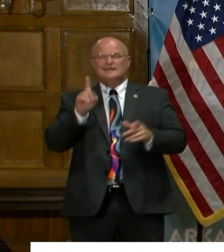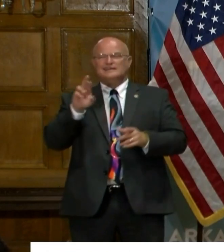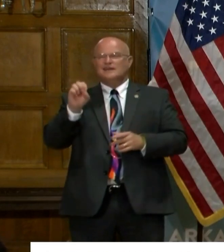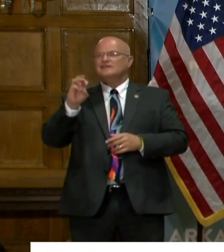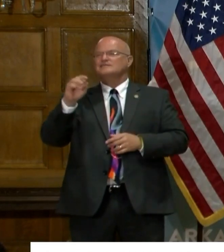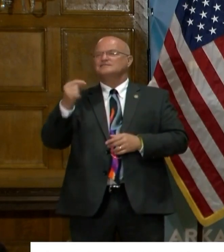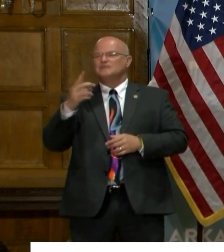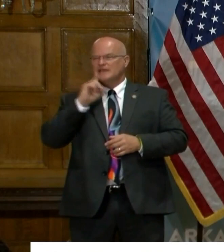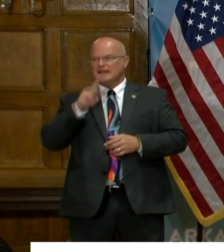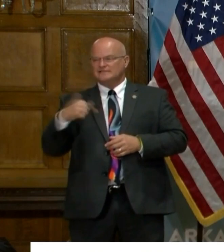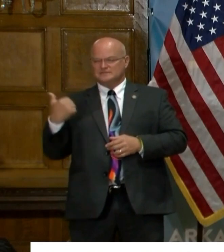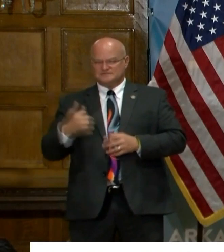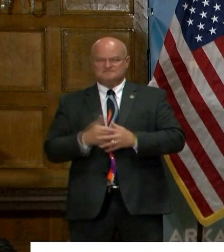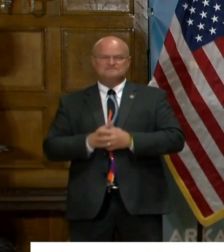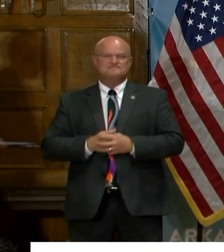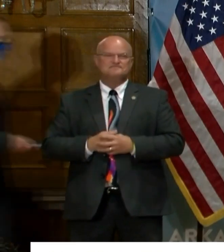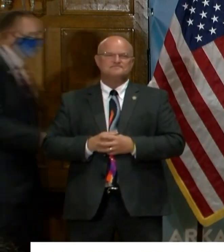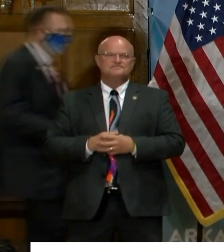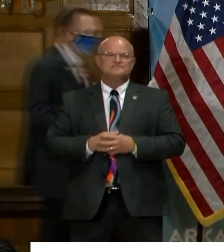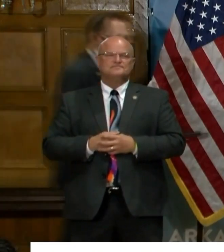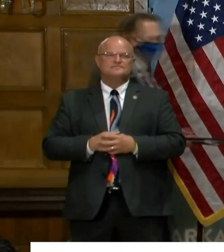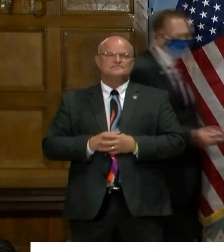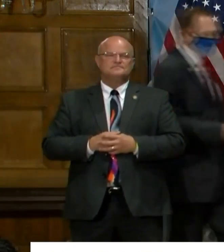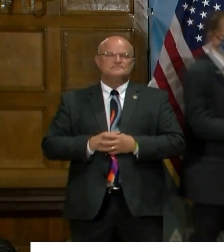and see if he has any comment.